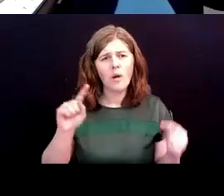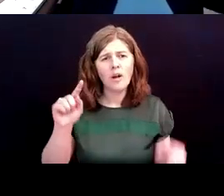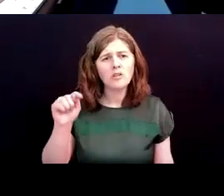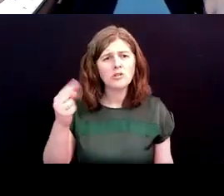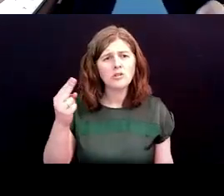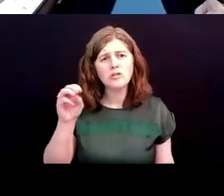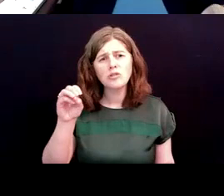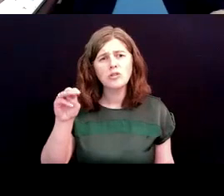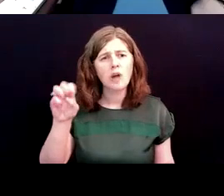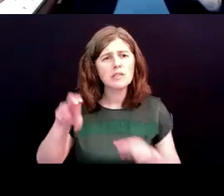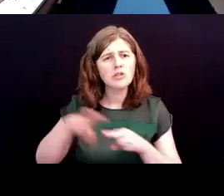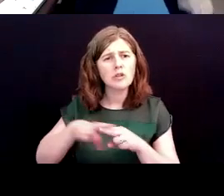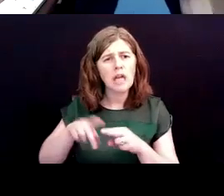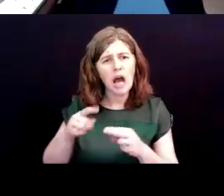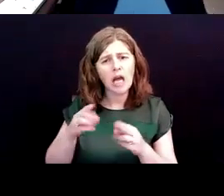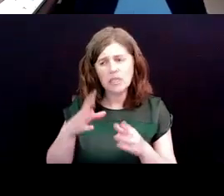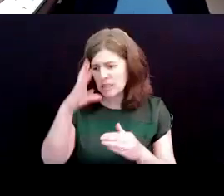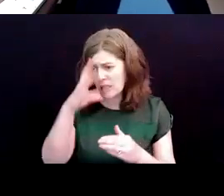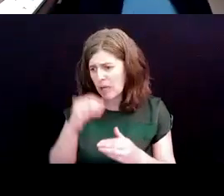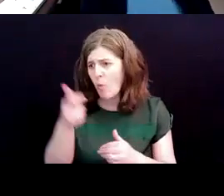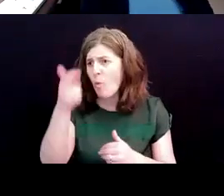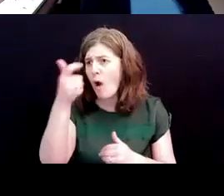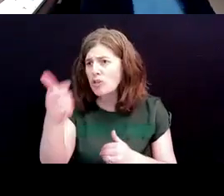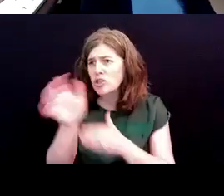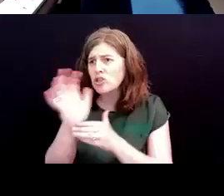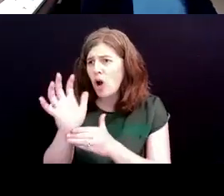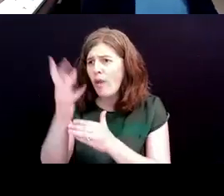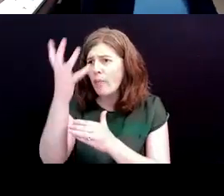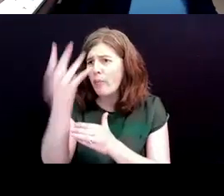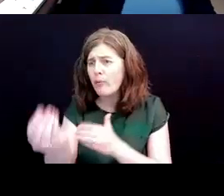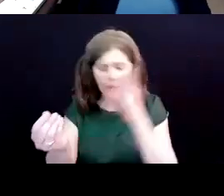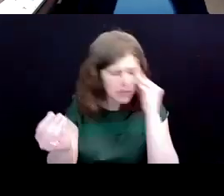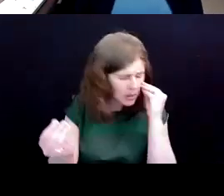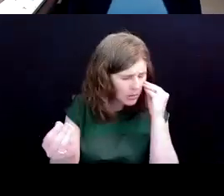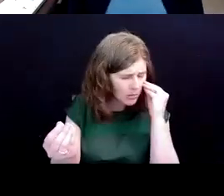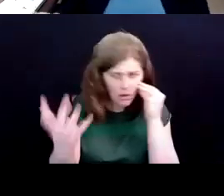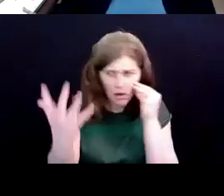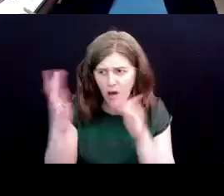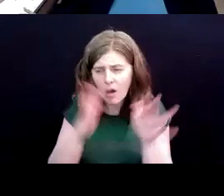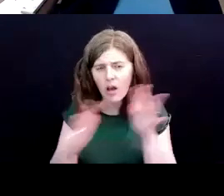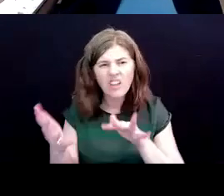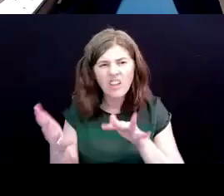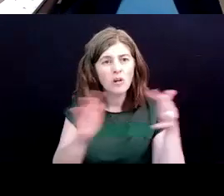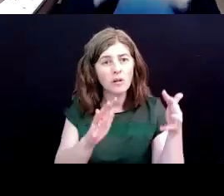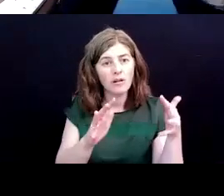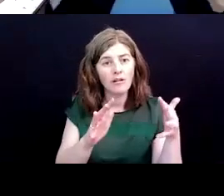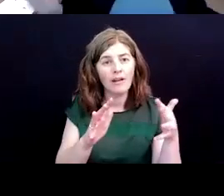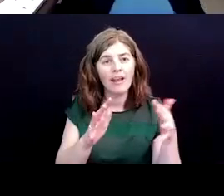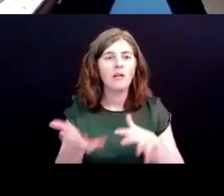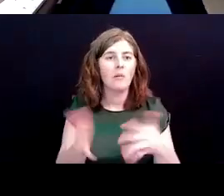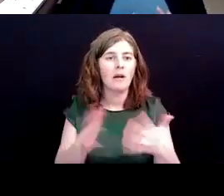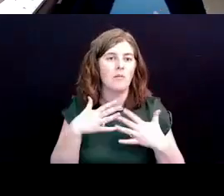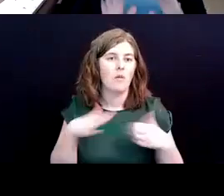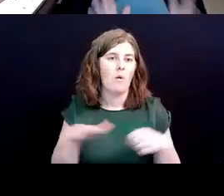went to sleep watching Thomas the Train. Where is it? And so those things can be very disruptive and inadvertently mess up your